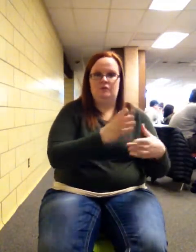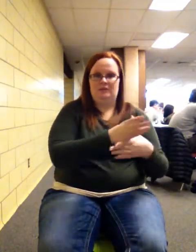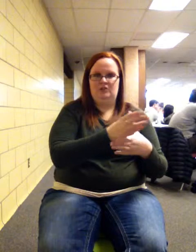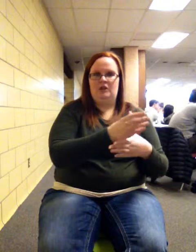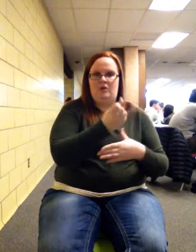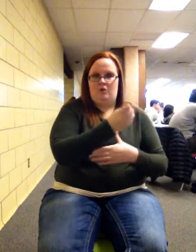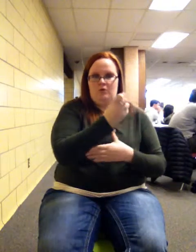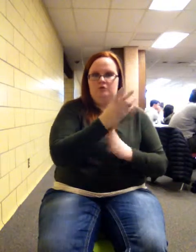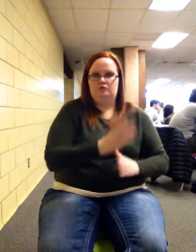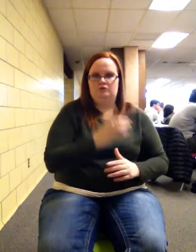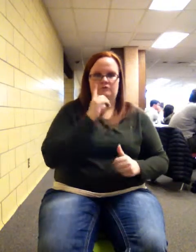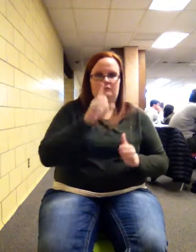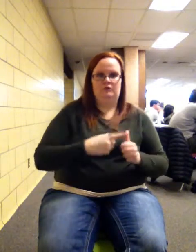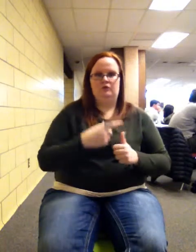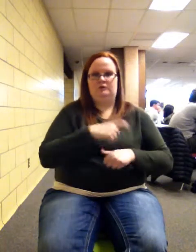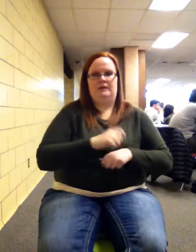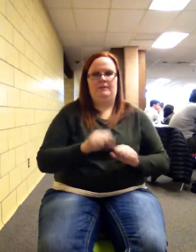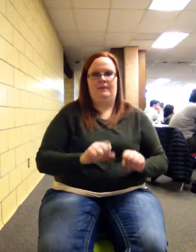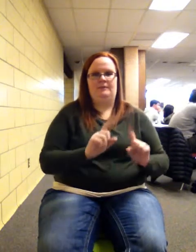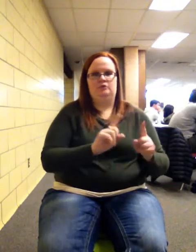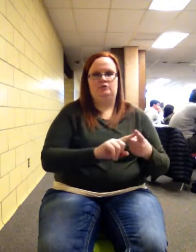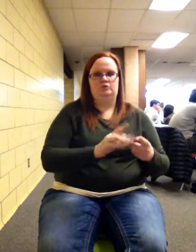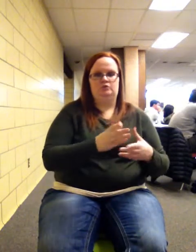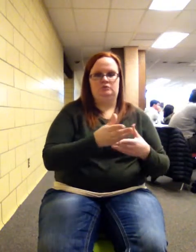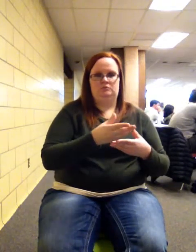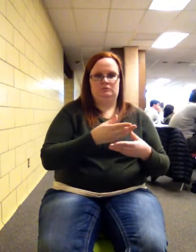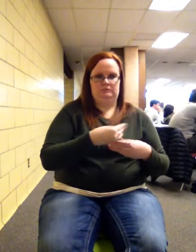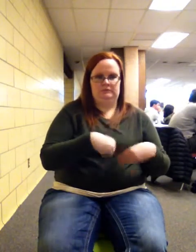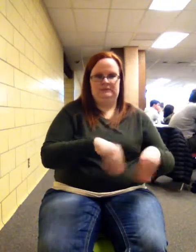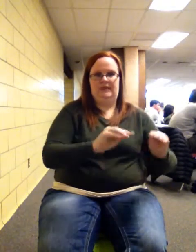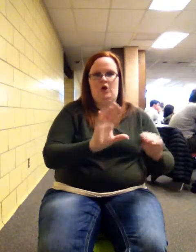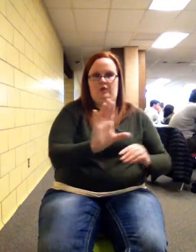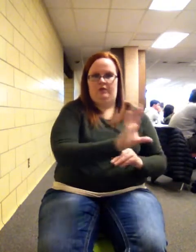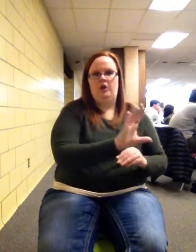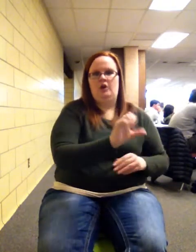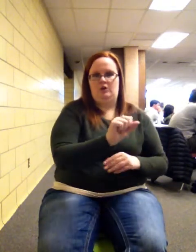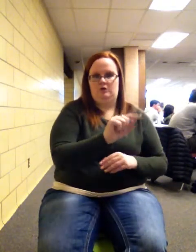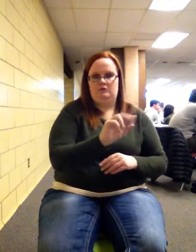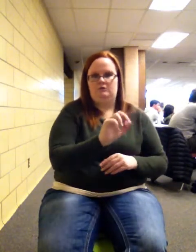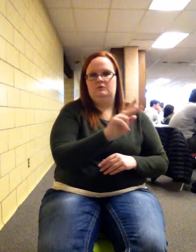to sell their stock publicly. So that was the term on page 190.